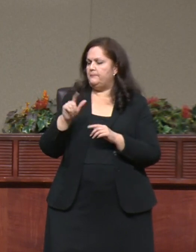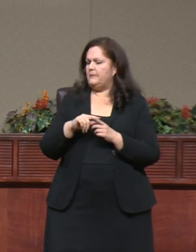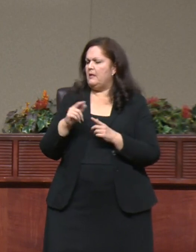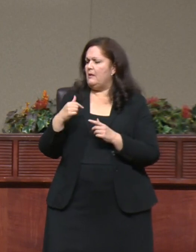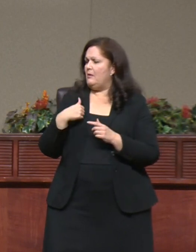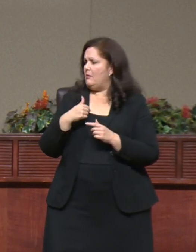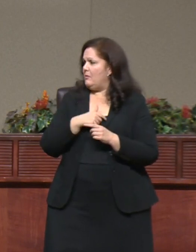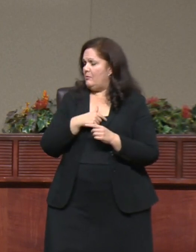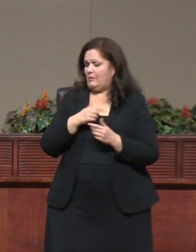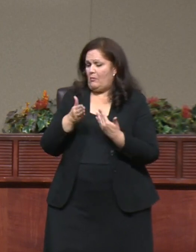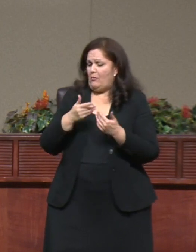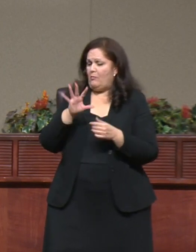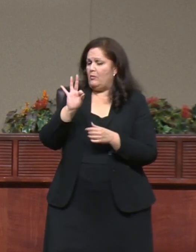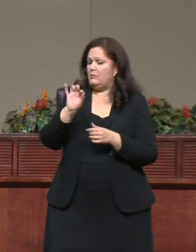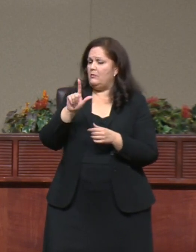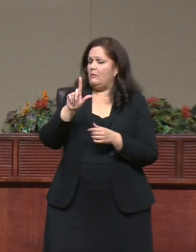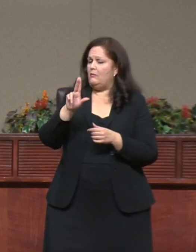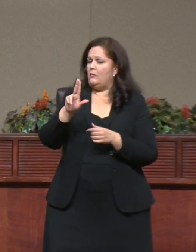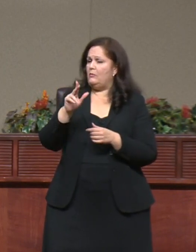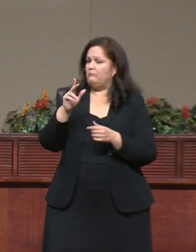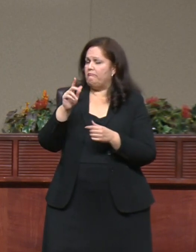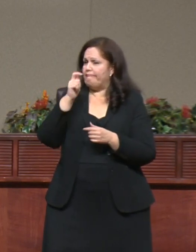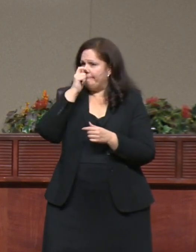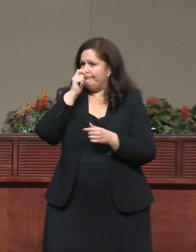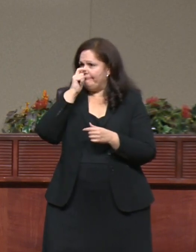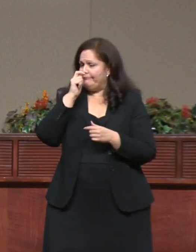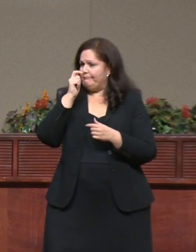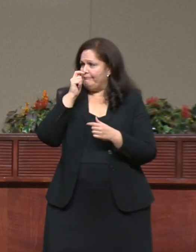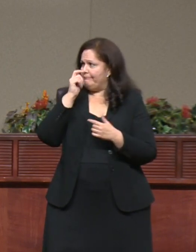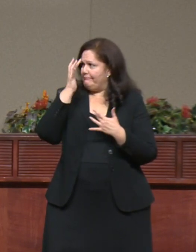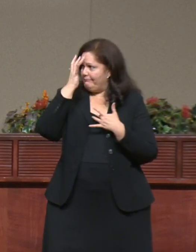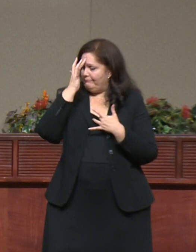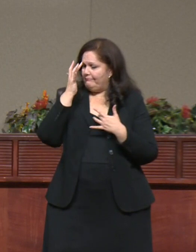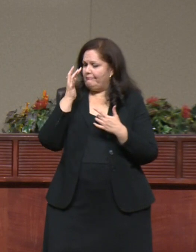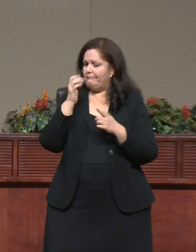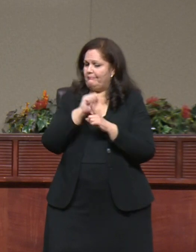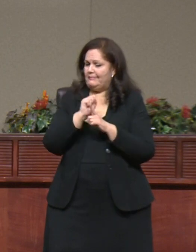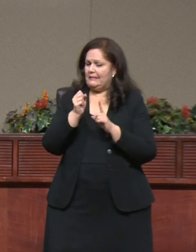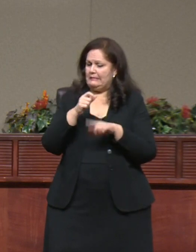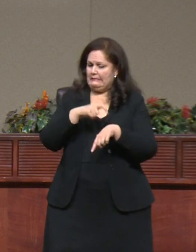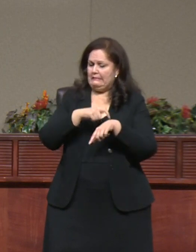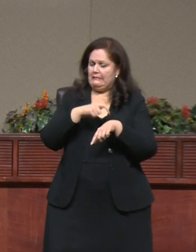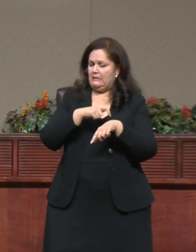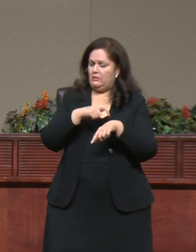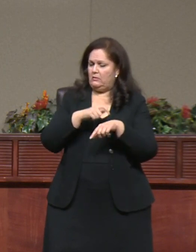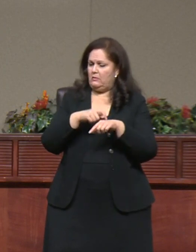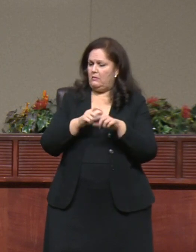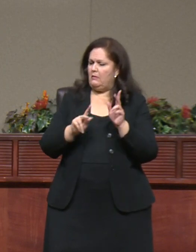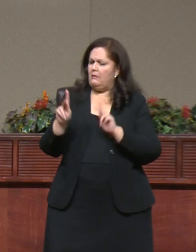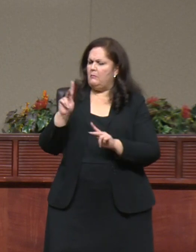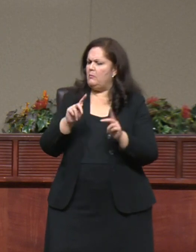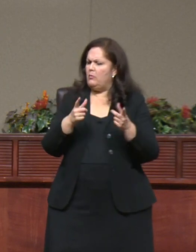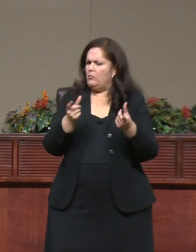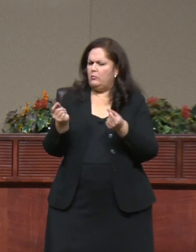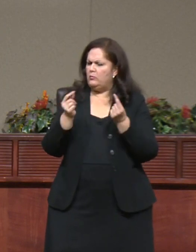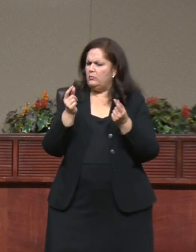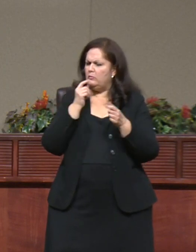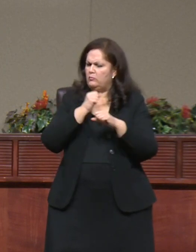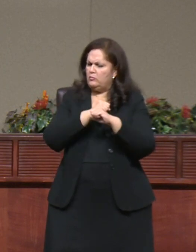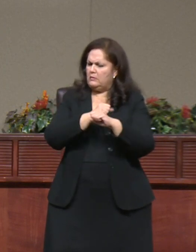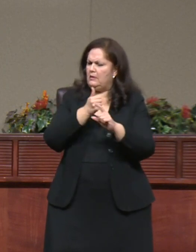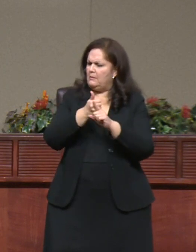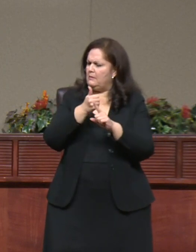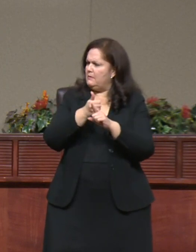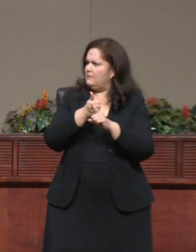almost into flu season. What is the biggest concern now that there are cases of coronavirus? What should people know and do to protect themselves? If you could answer